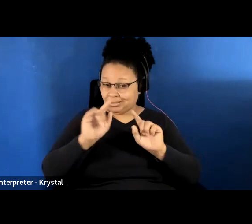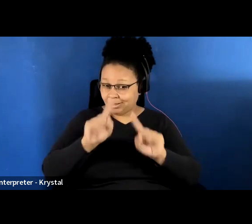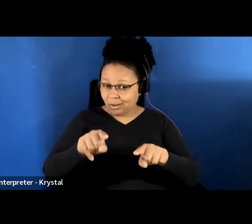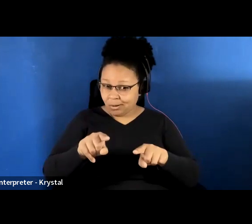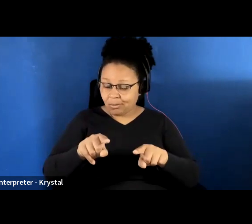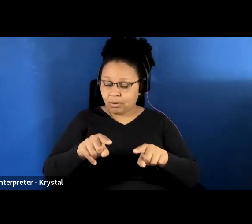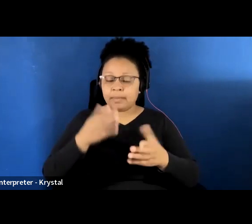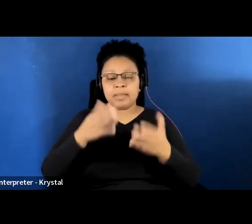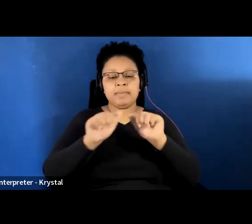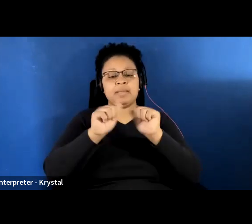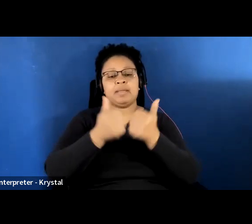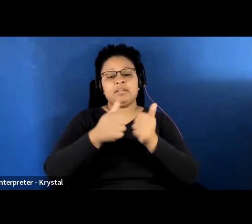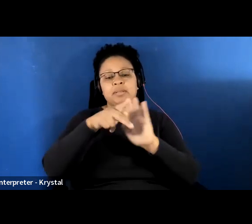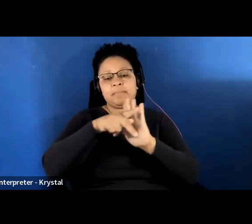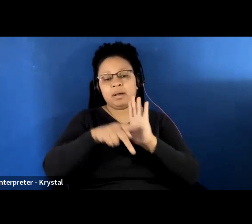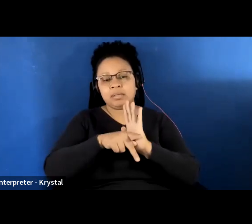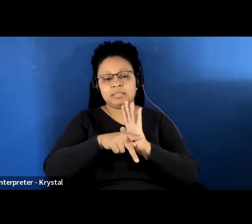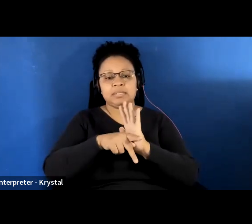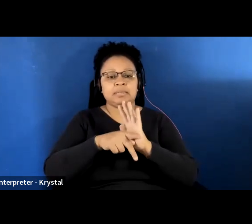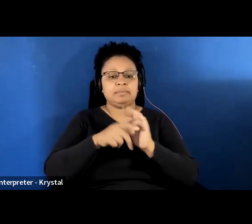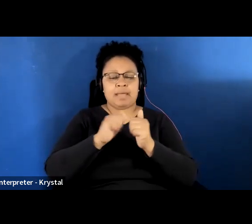policy, and how can you safely get up there?